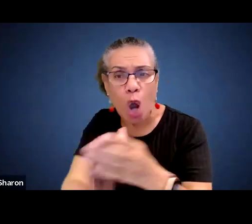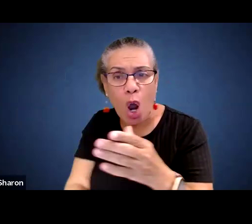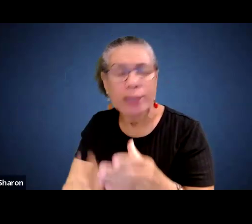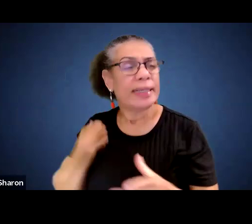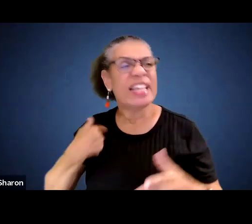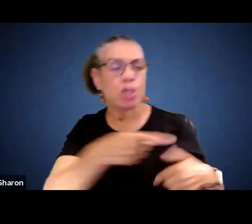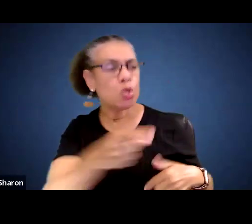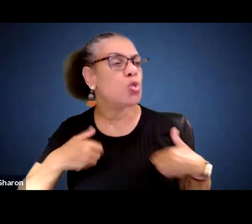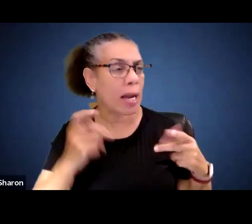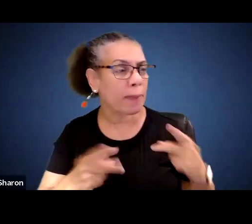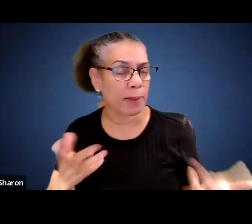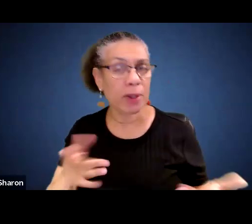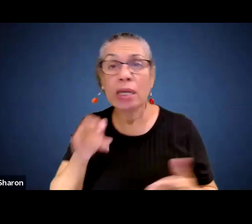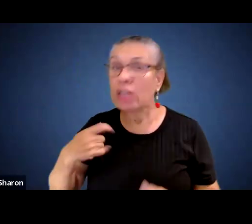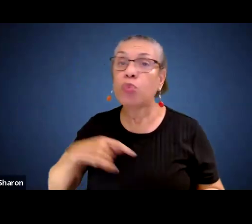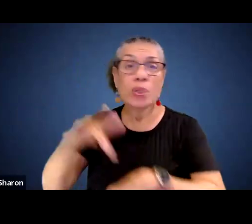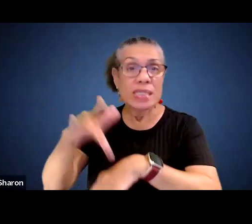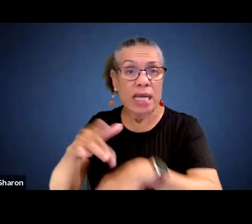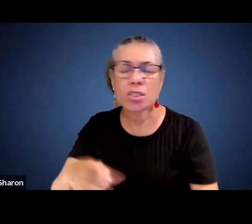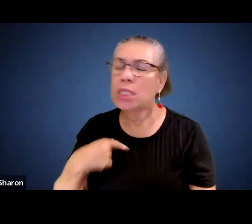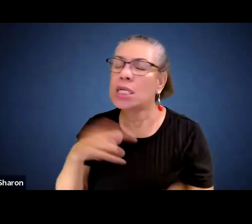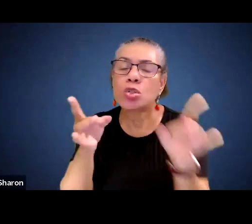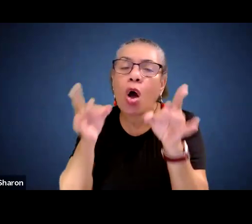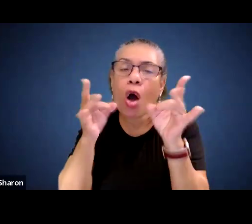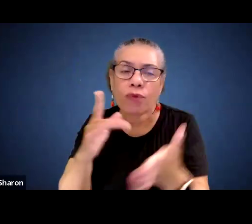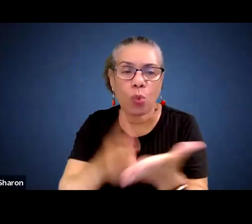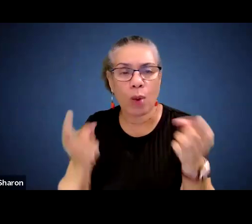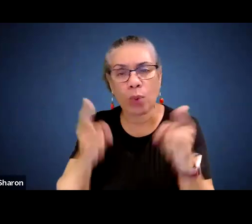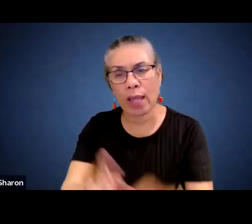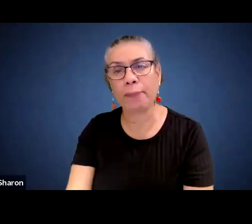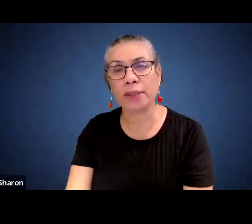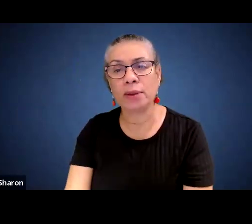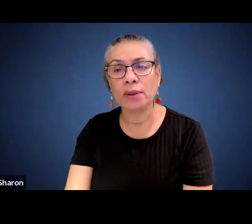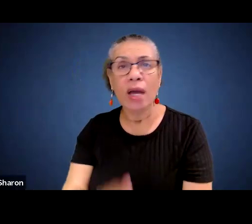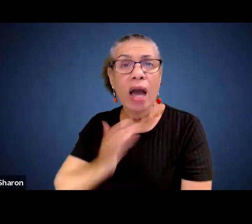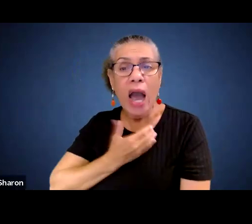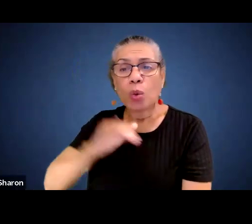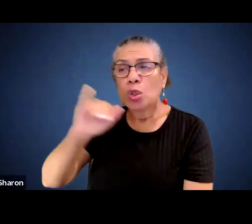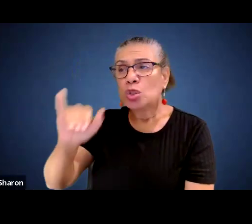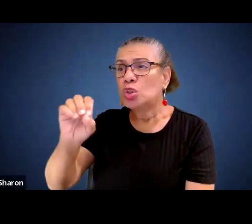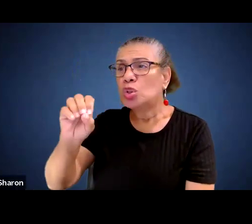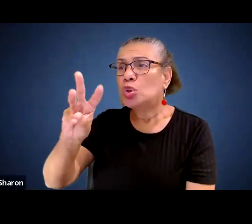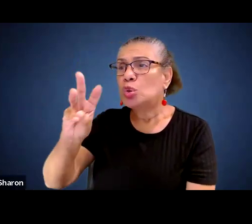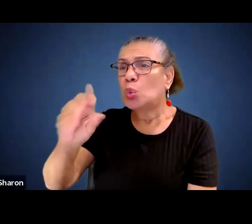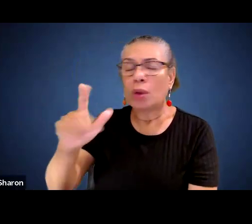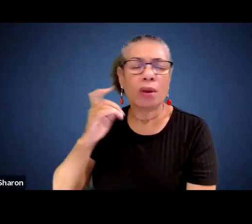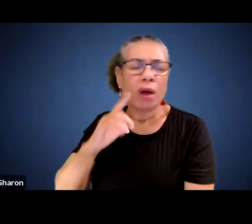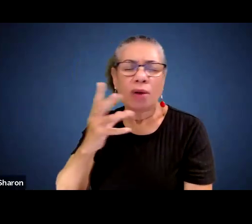people. If we do this, it's irreparable, the damage that will happen to the jewel of the Emerald necklace.